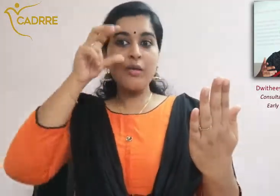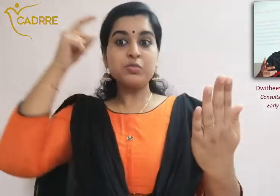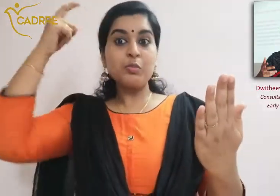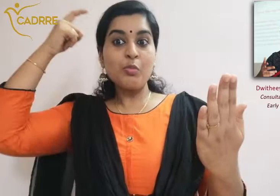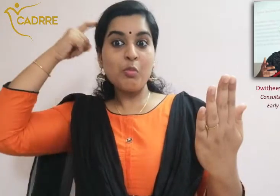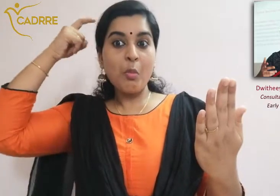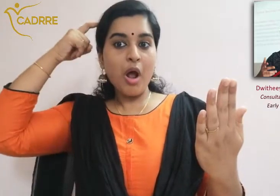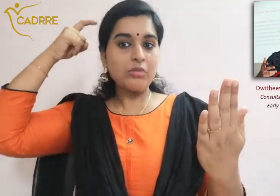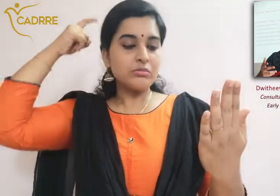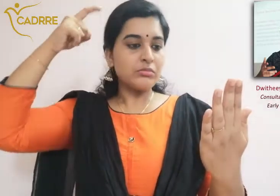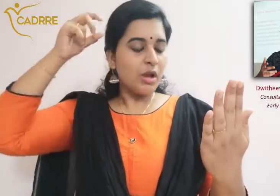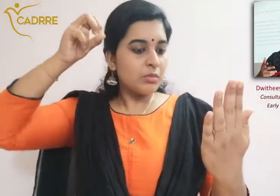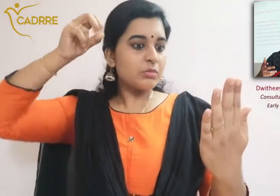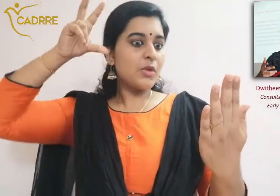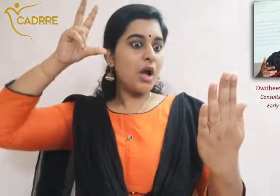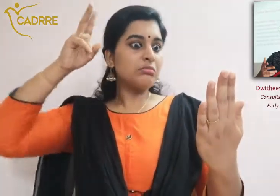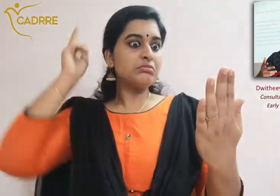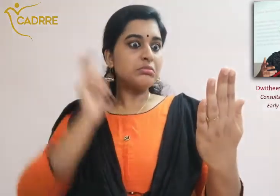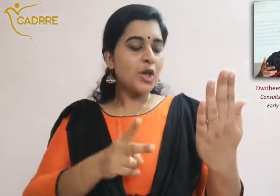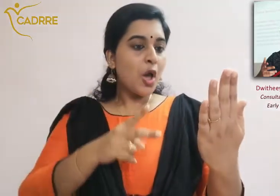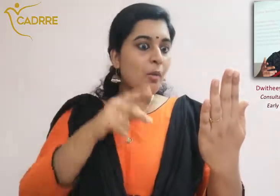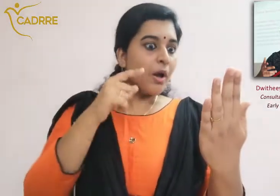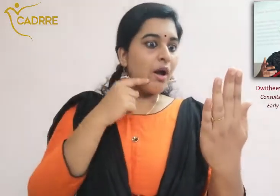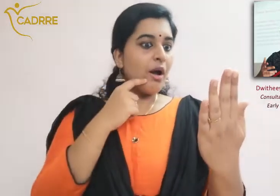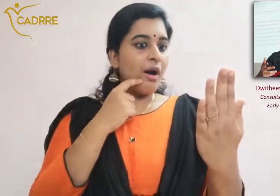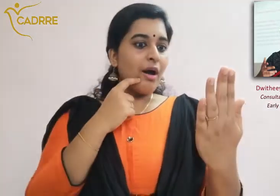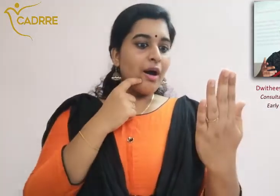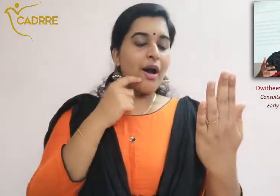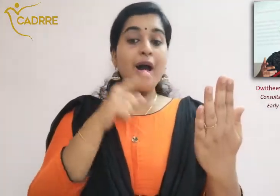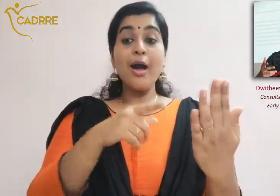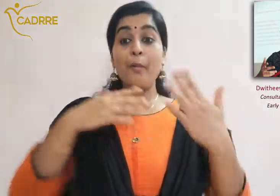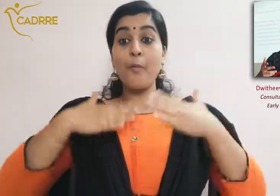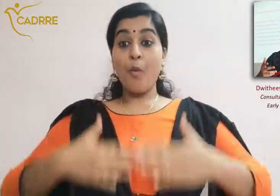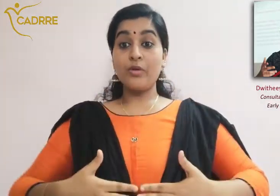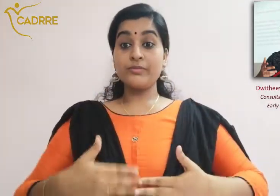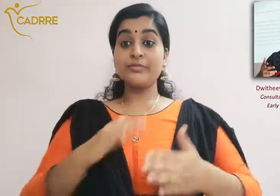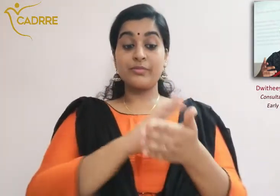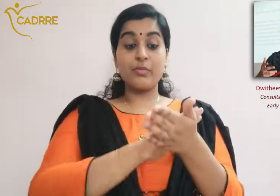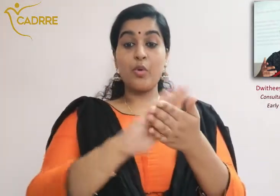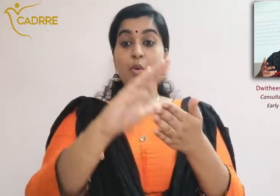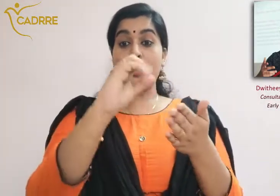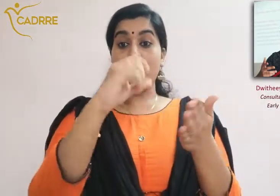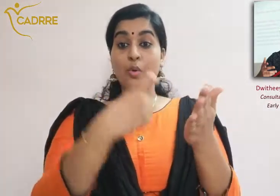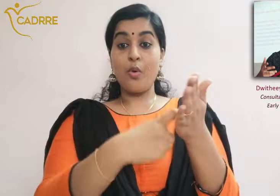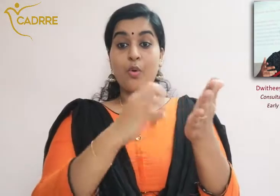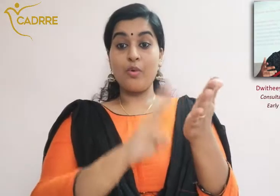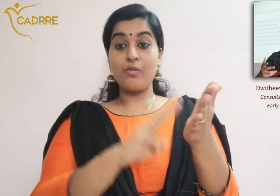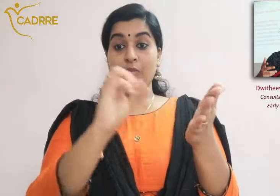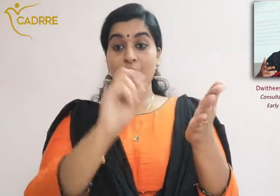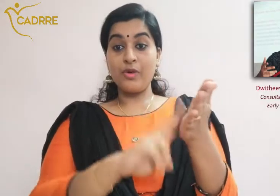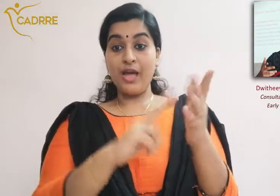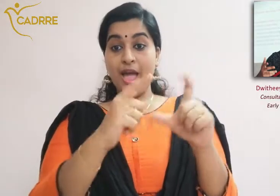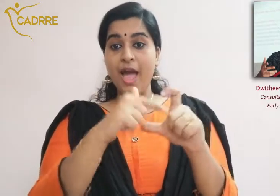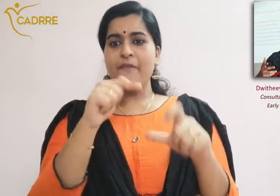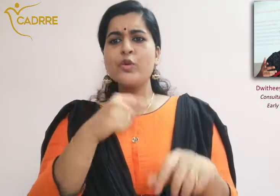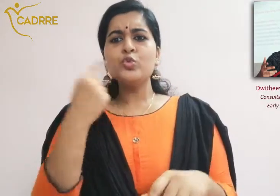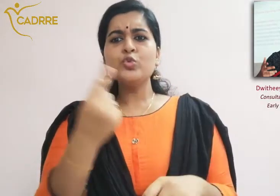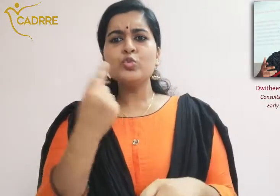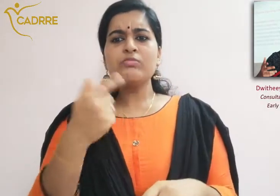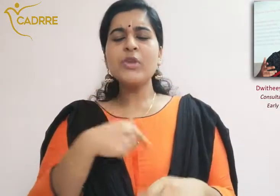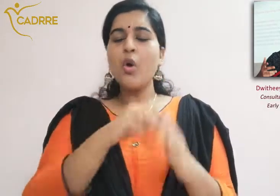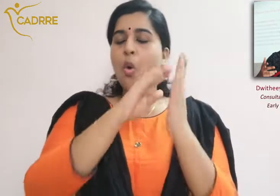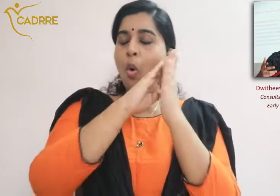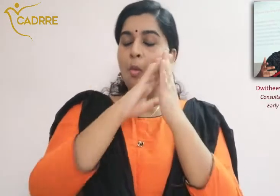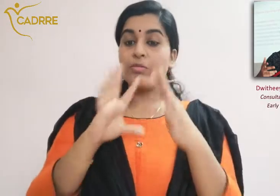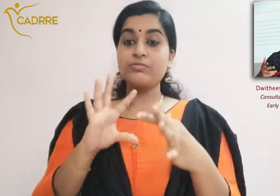can keep your brain stay active for a longer period. Say, there is a hormone called melatonin that helps us to